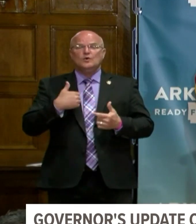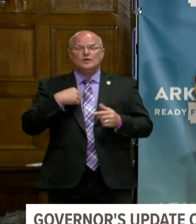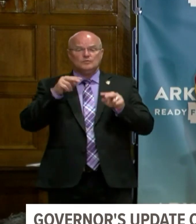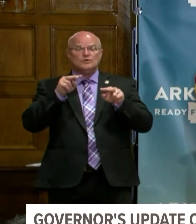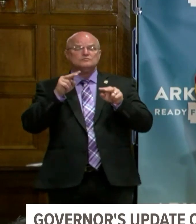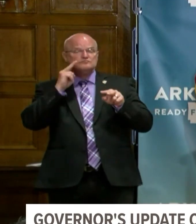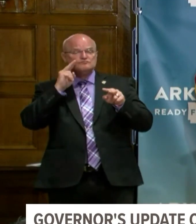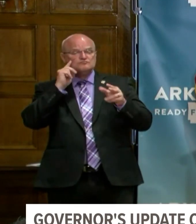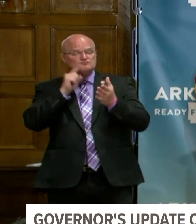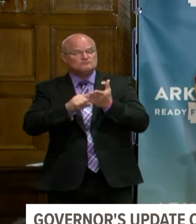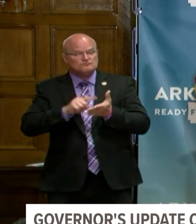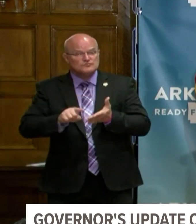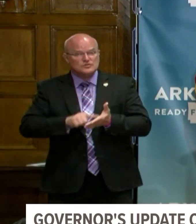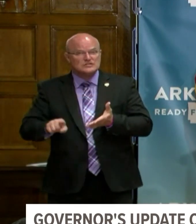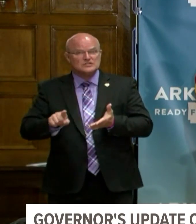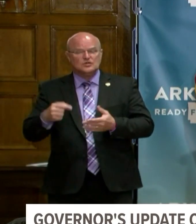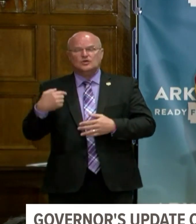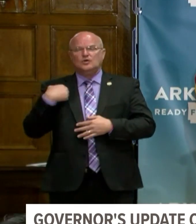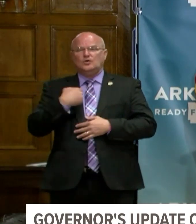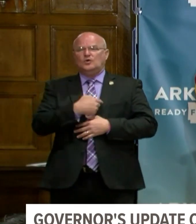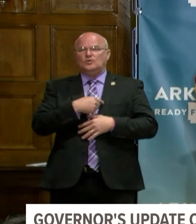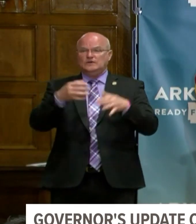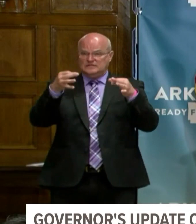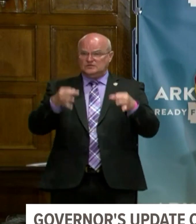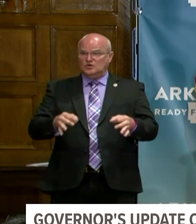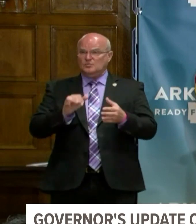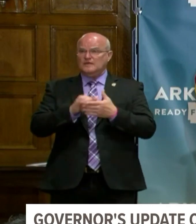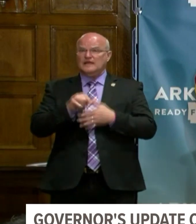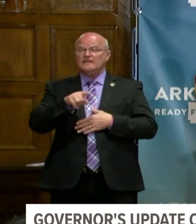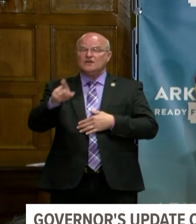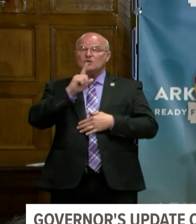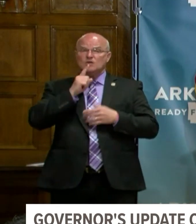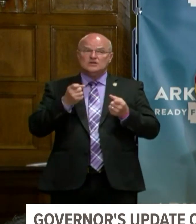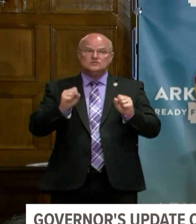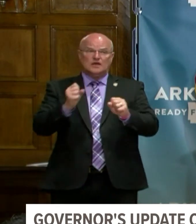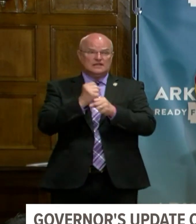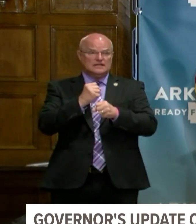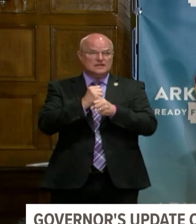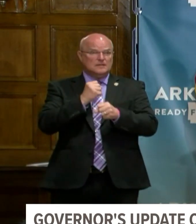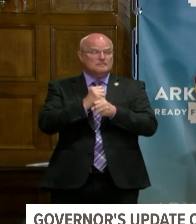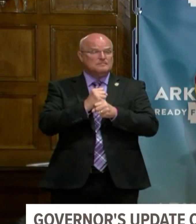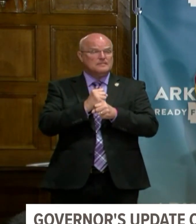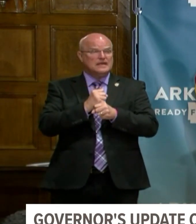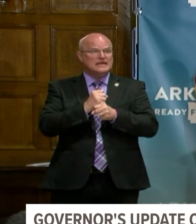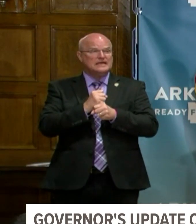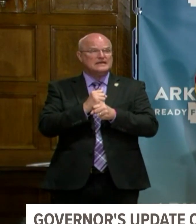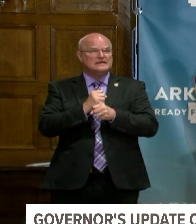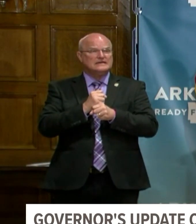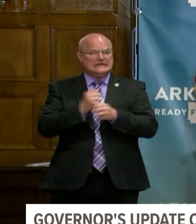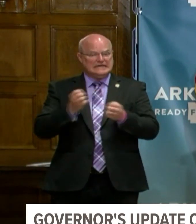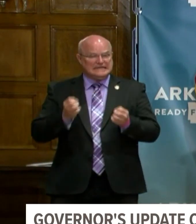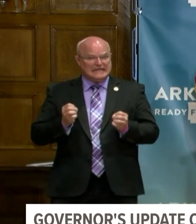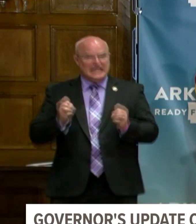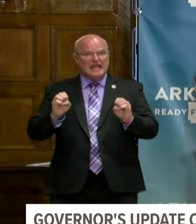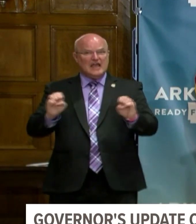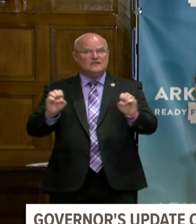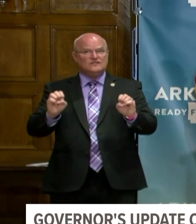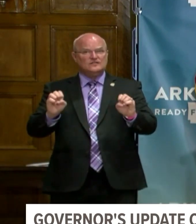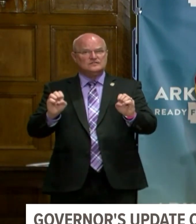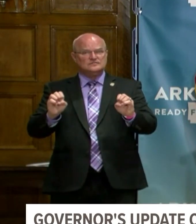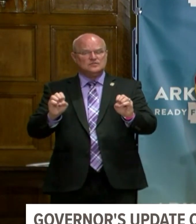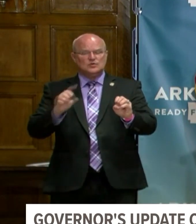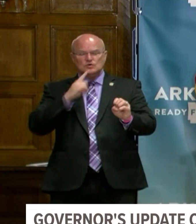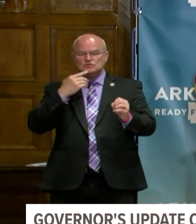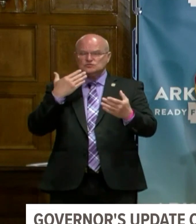we looked into it, we determined that they were really trying to make an effort, a very